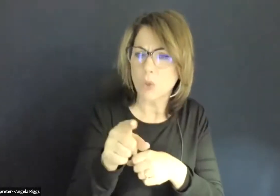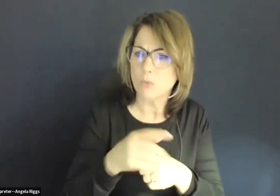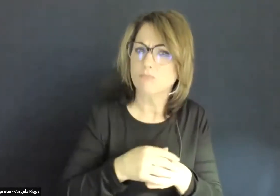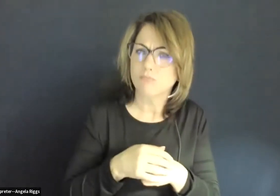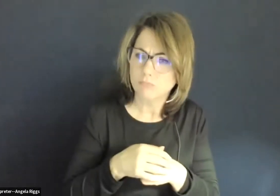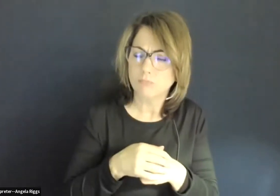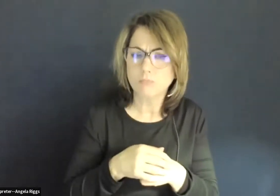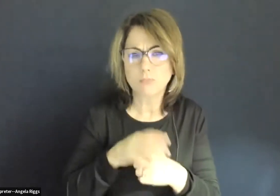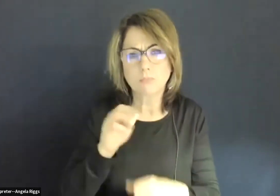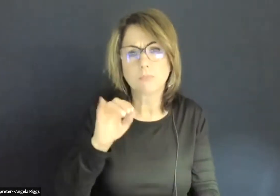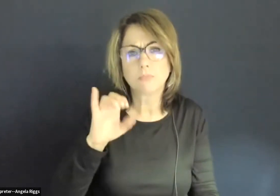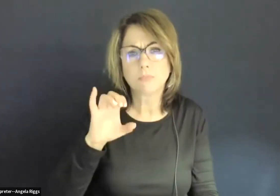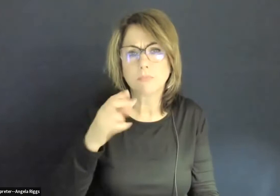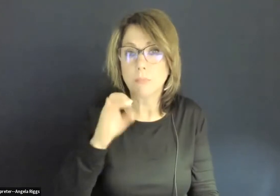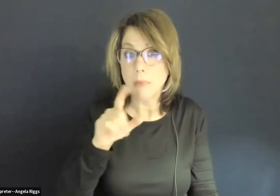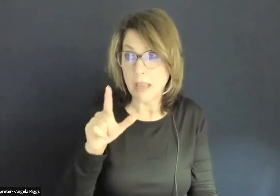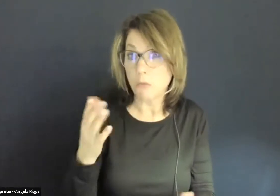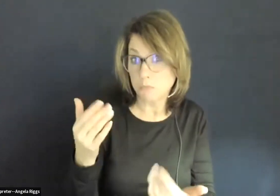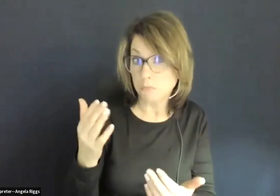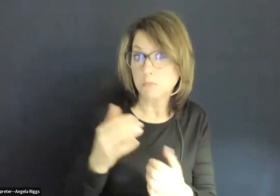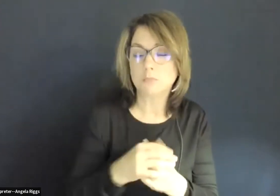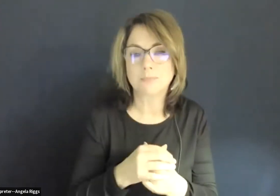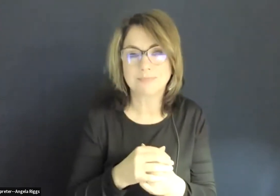And Michael, you can unmute now.